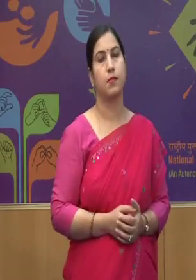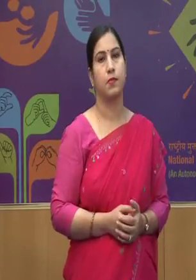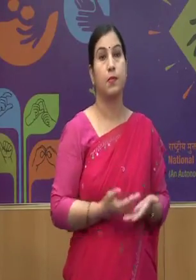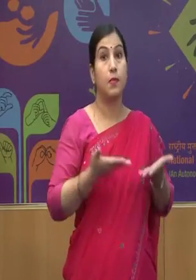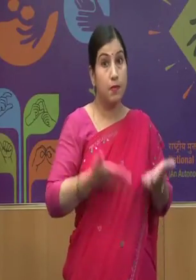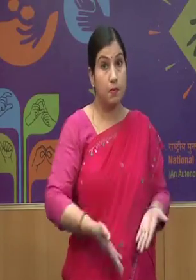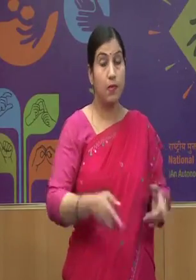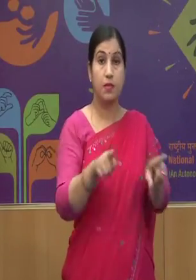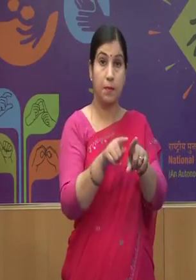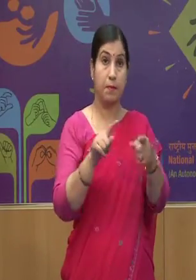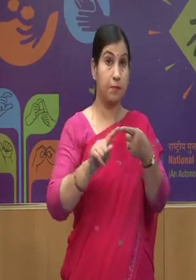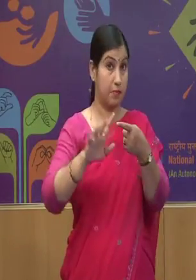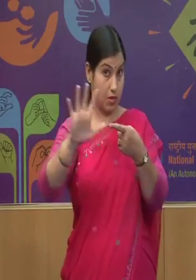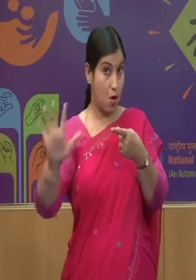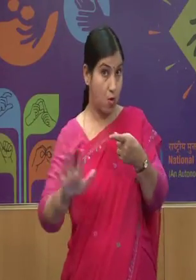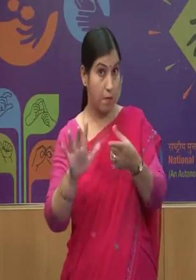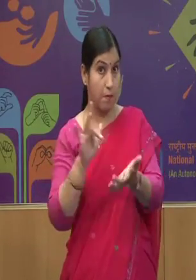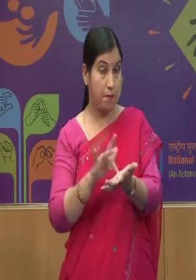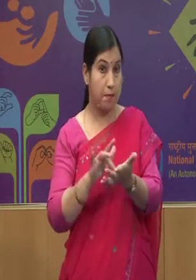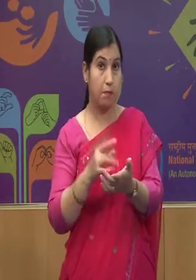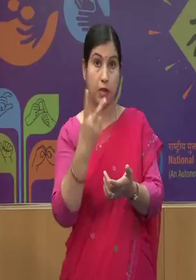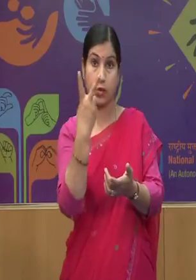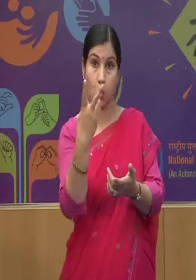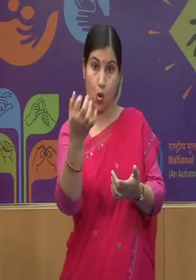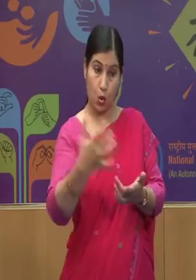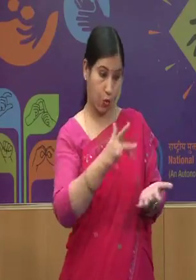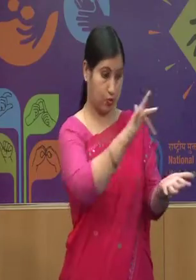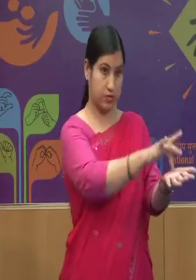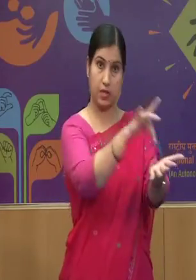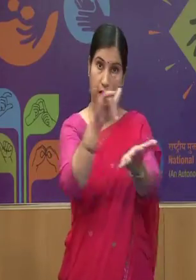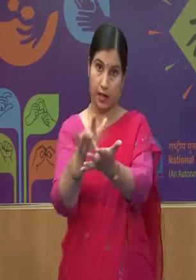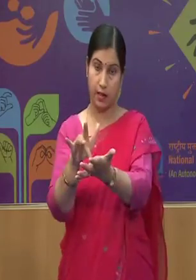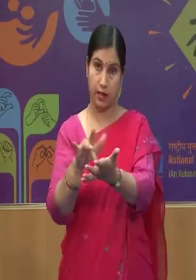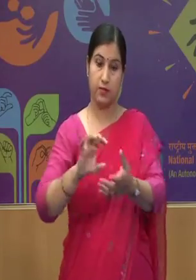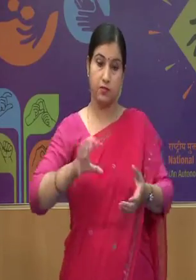And in Europe, two new states of